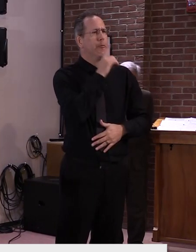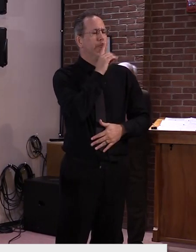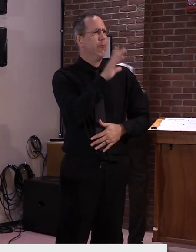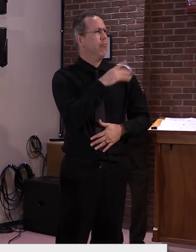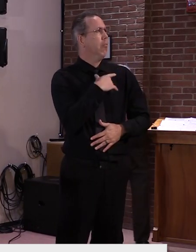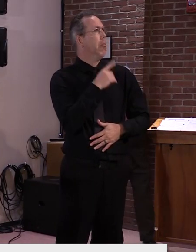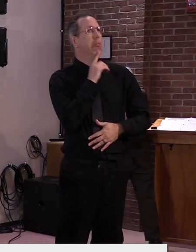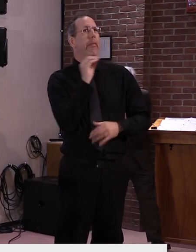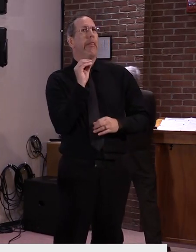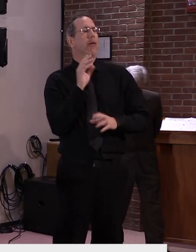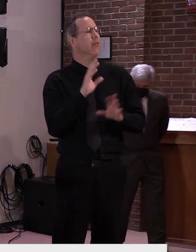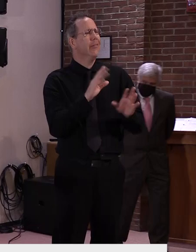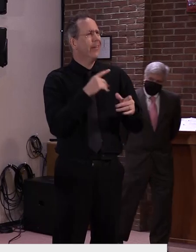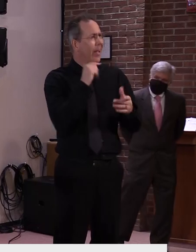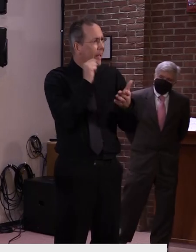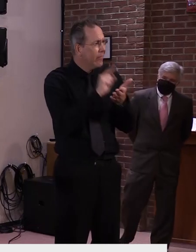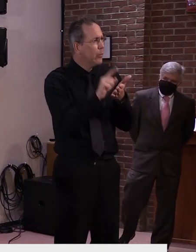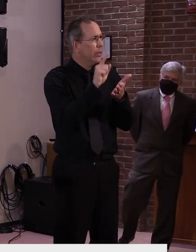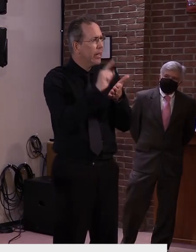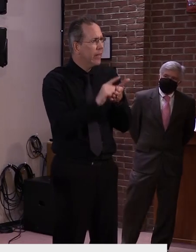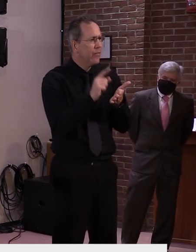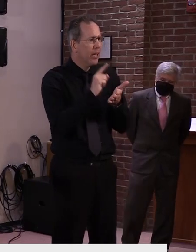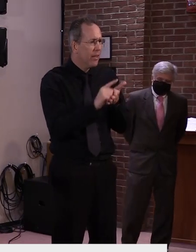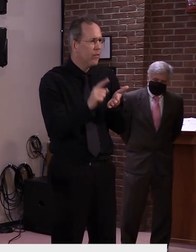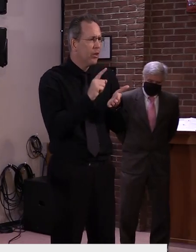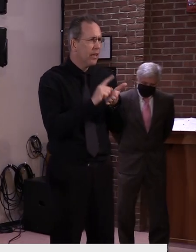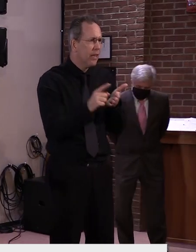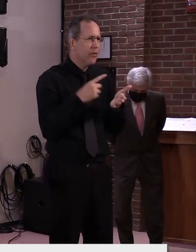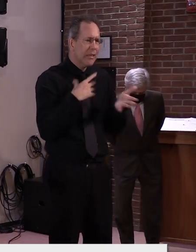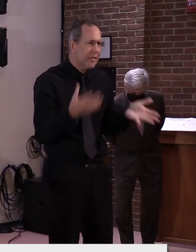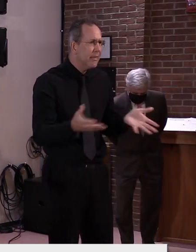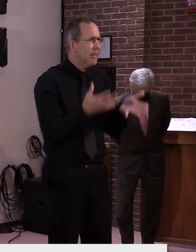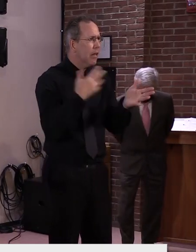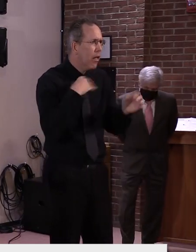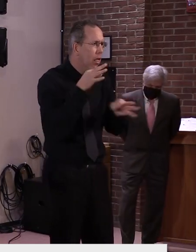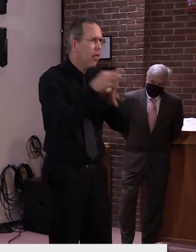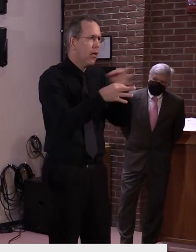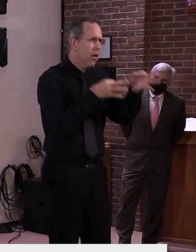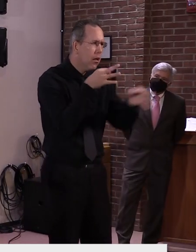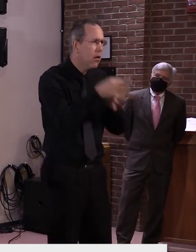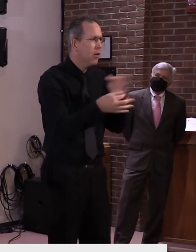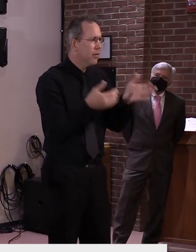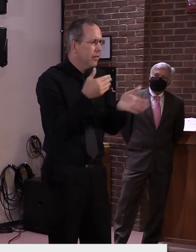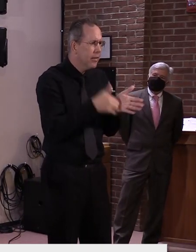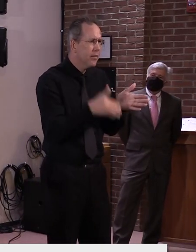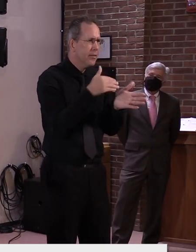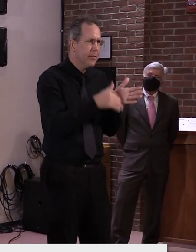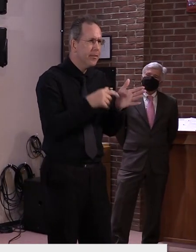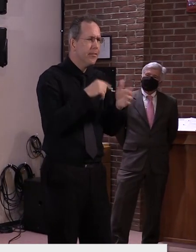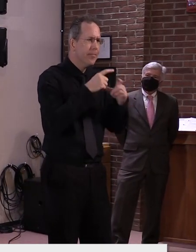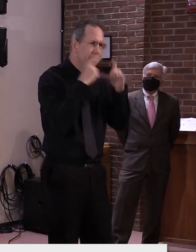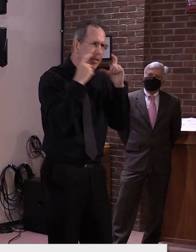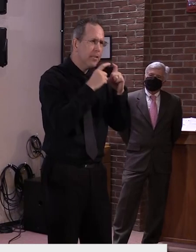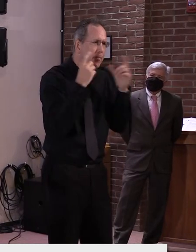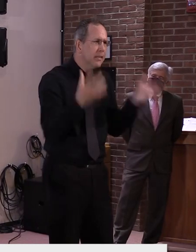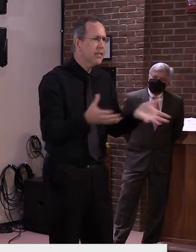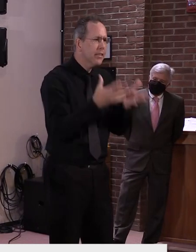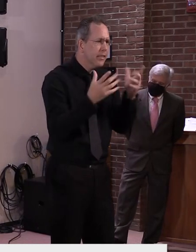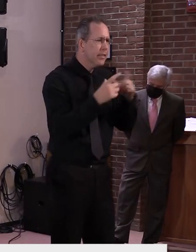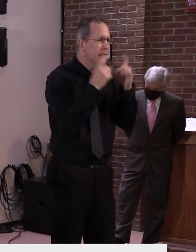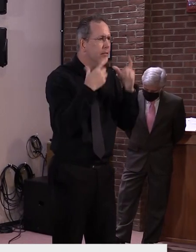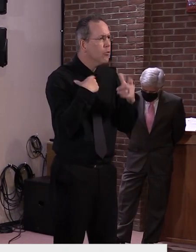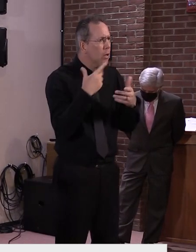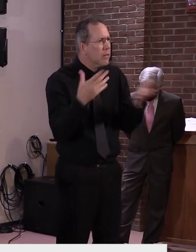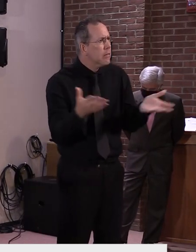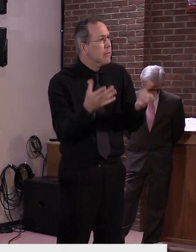good idea to do. We've initiated this mask campaign. Initially, when we started opening up businesses, right off the bat, we